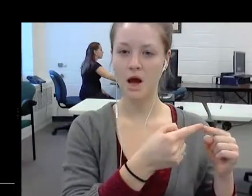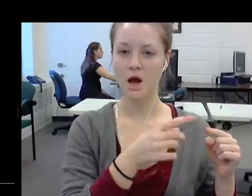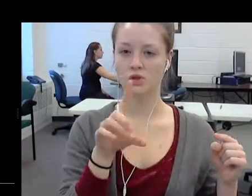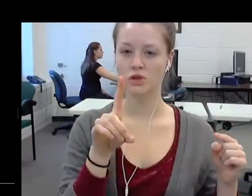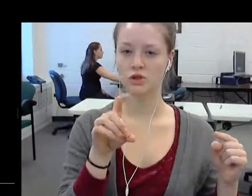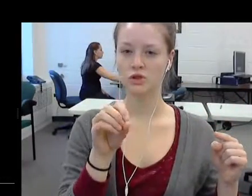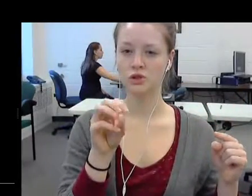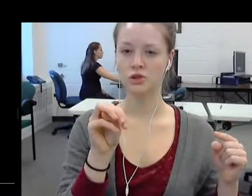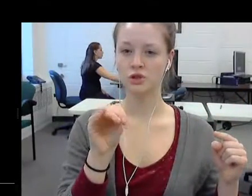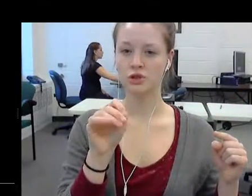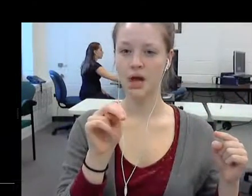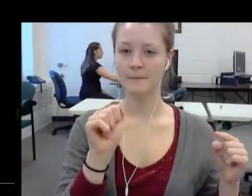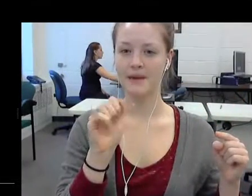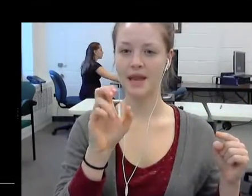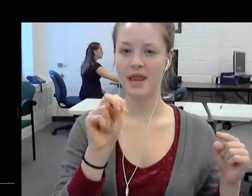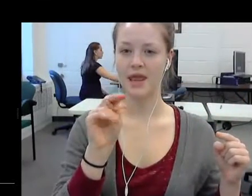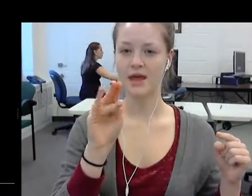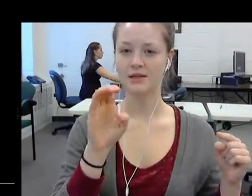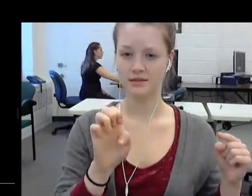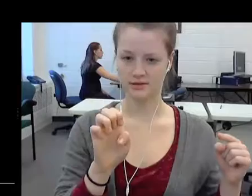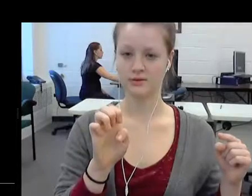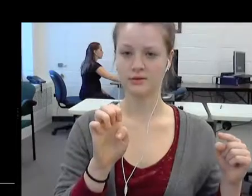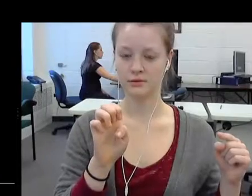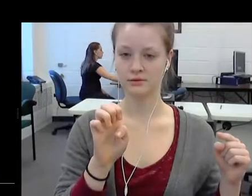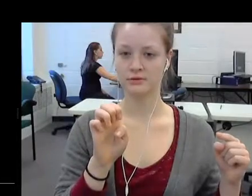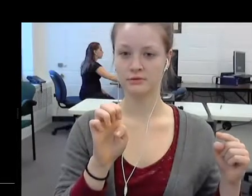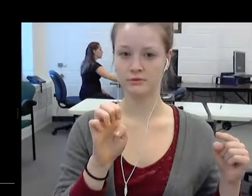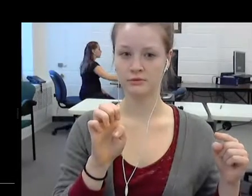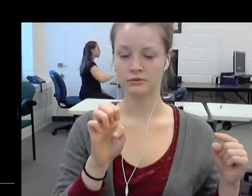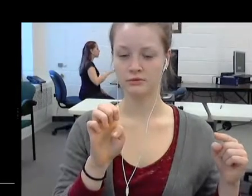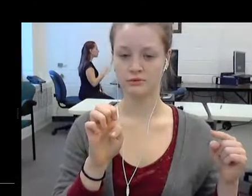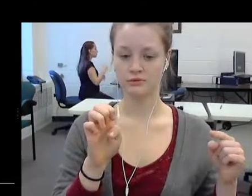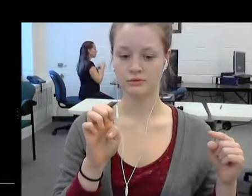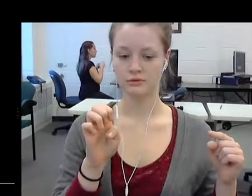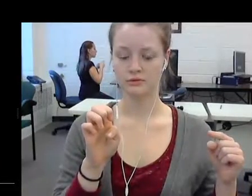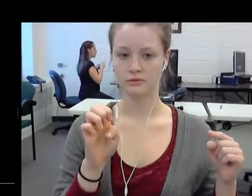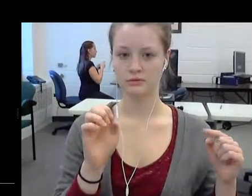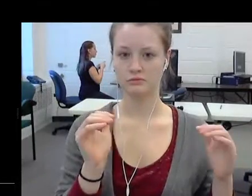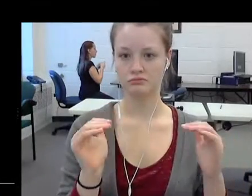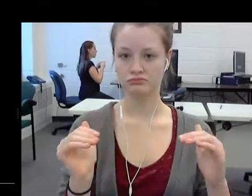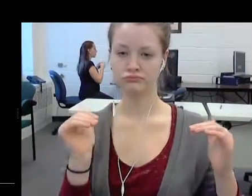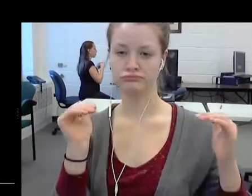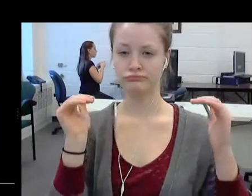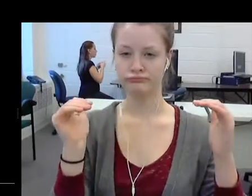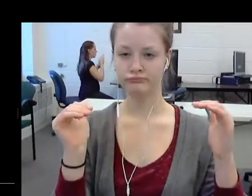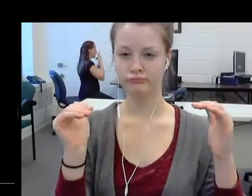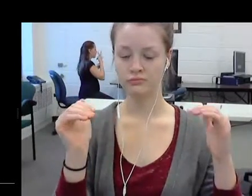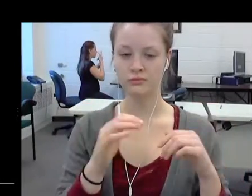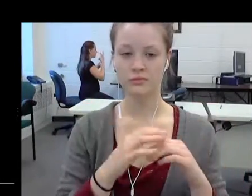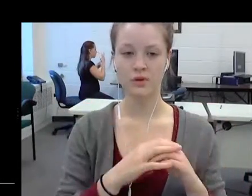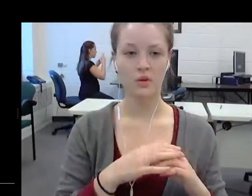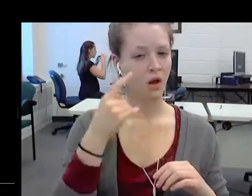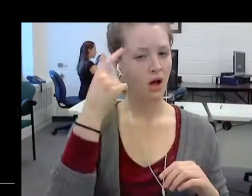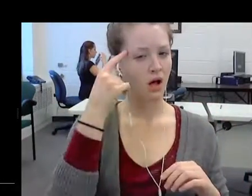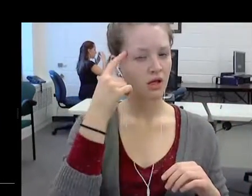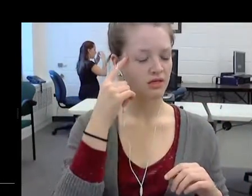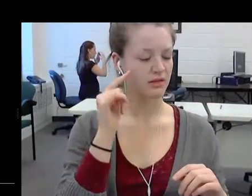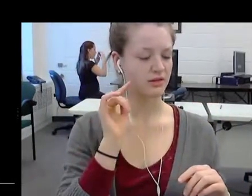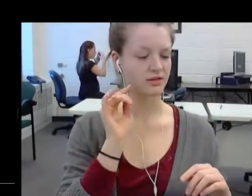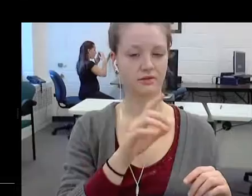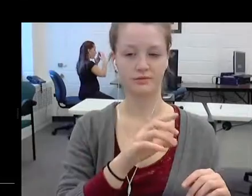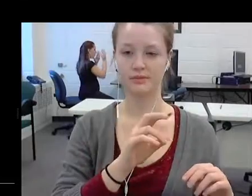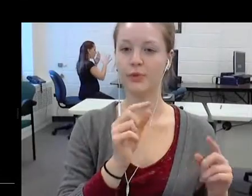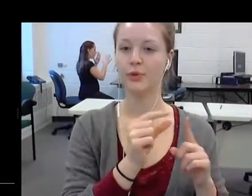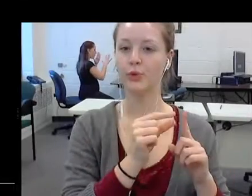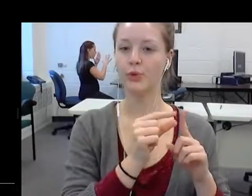could make habits a box. That might be a good idea. But since I think dominance is more specific, I kind of like